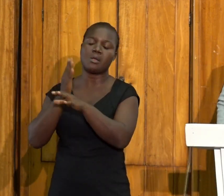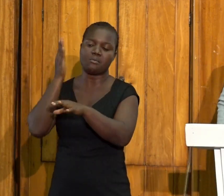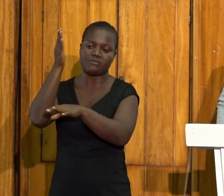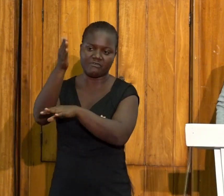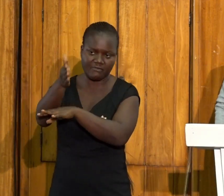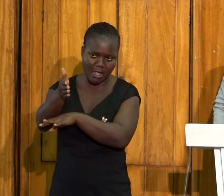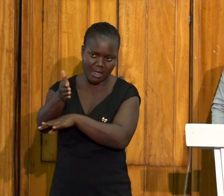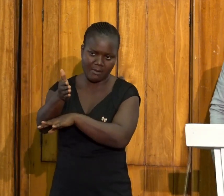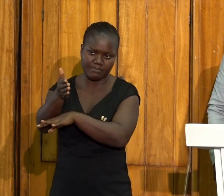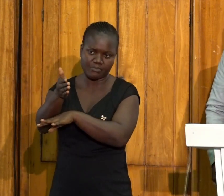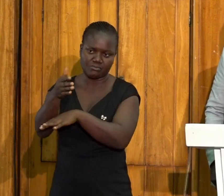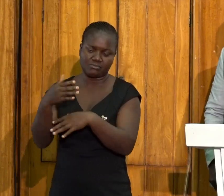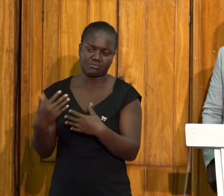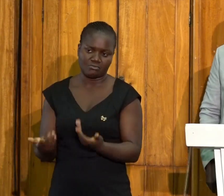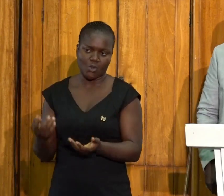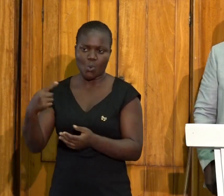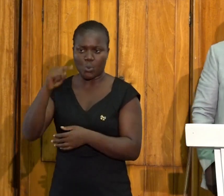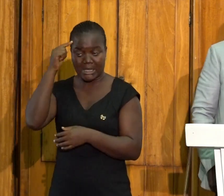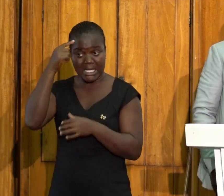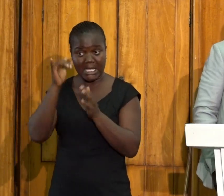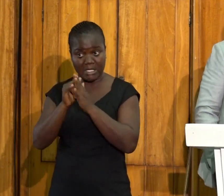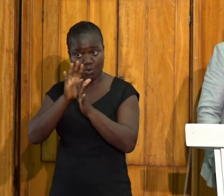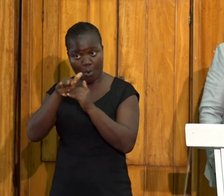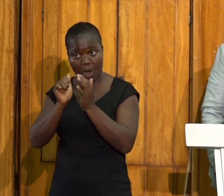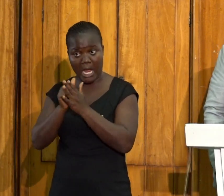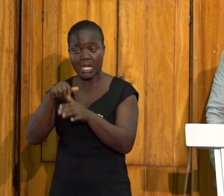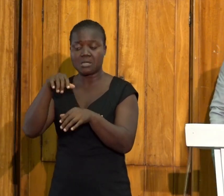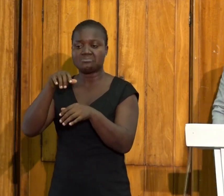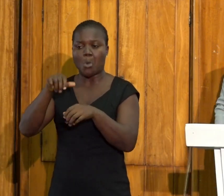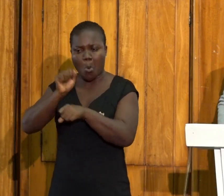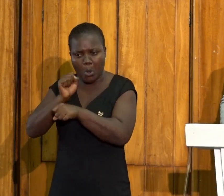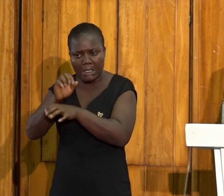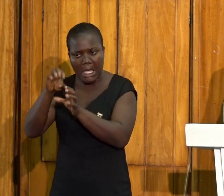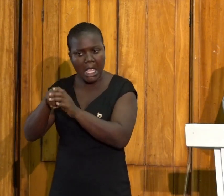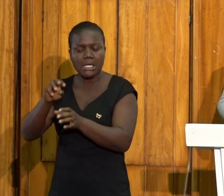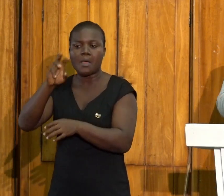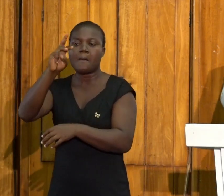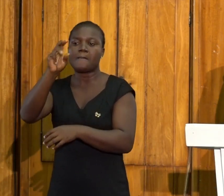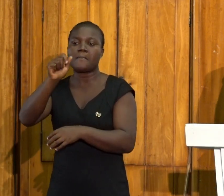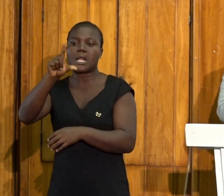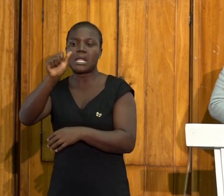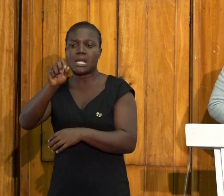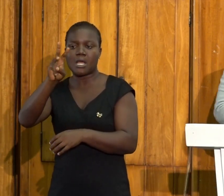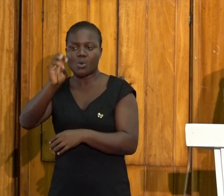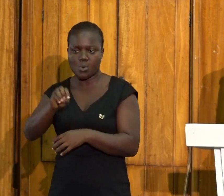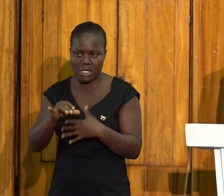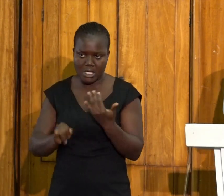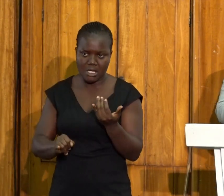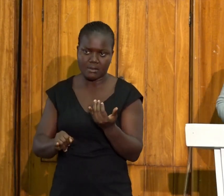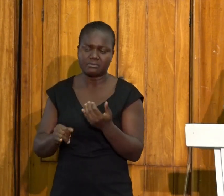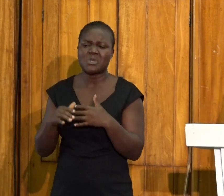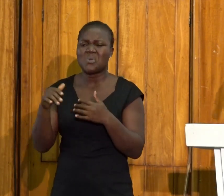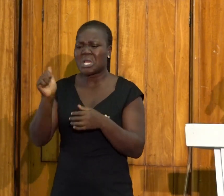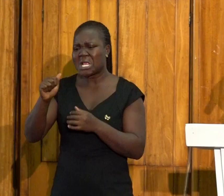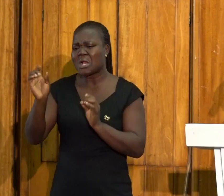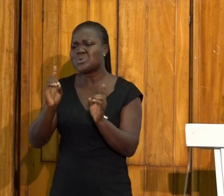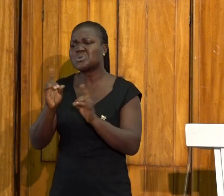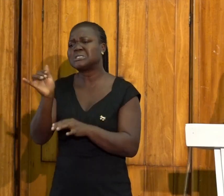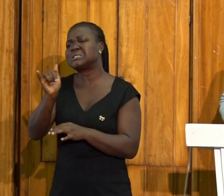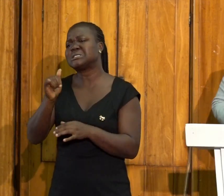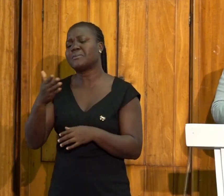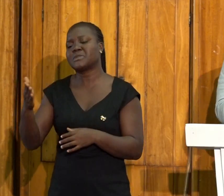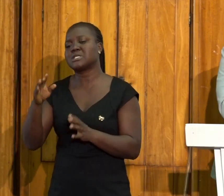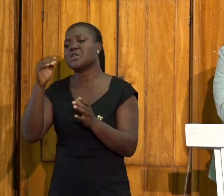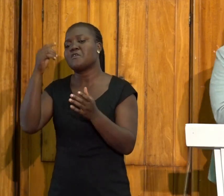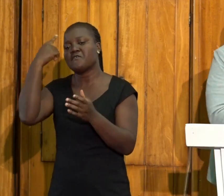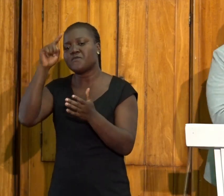lenacapavir coming in Malawi. We are thinking that this way can be a way of doing the same things for this